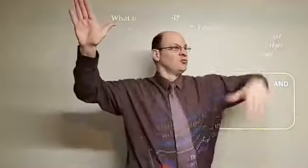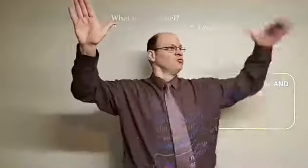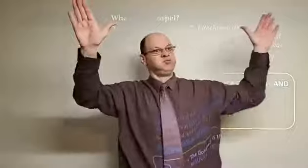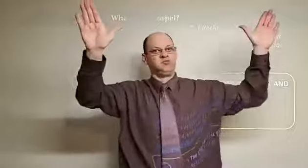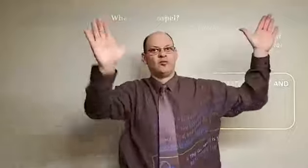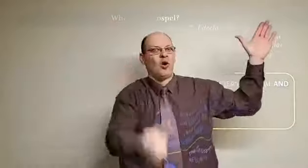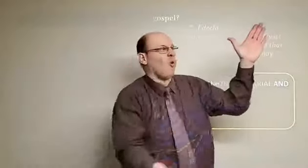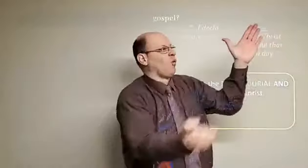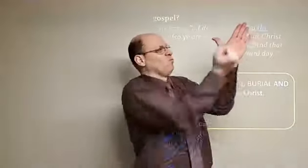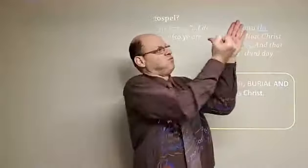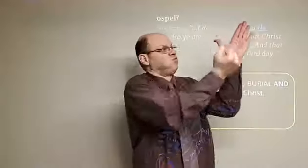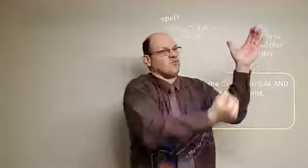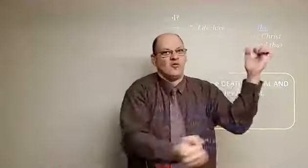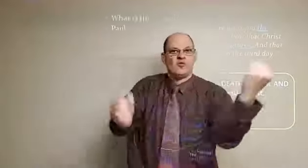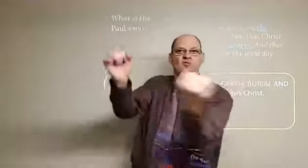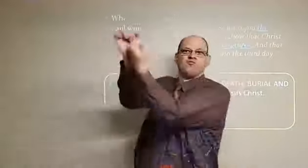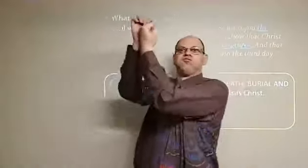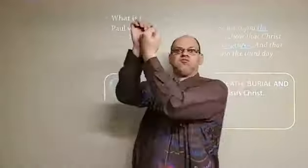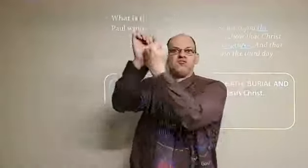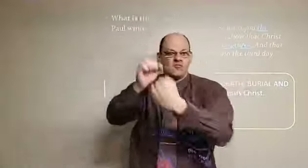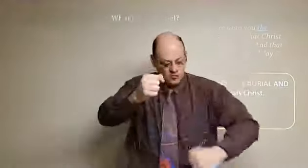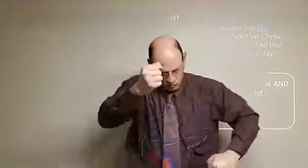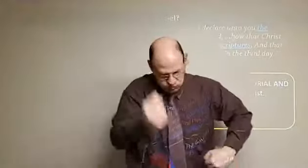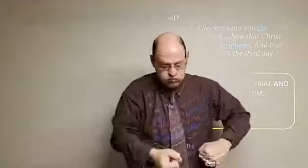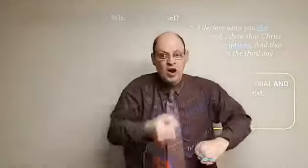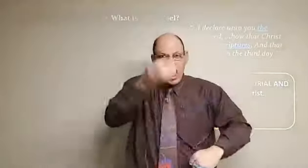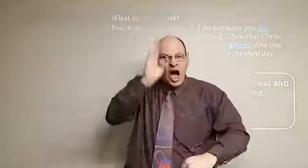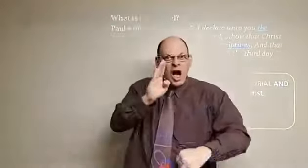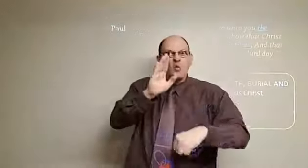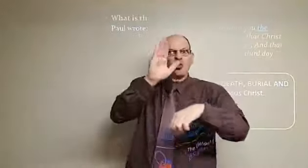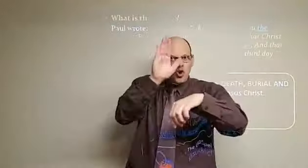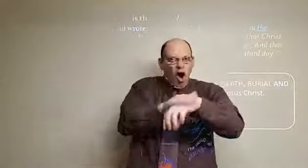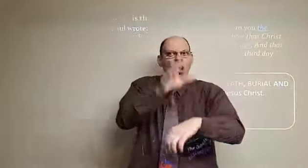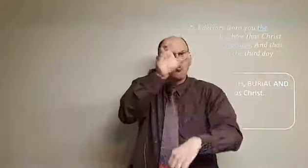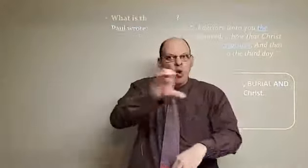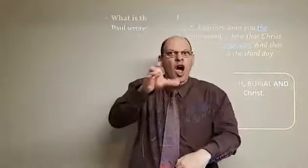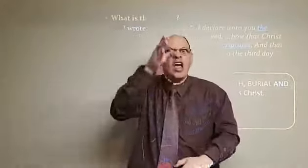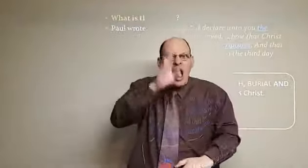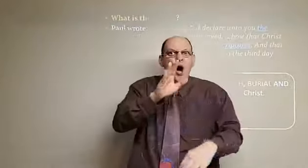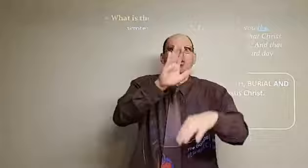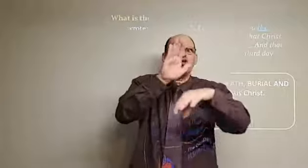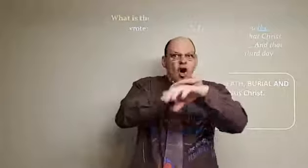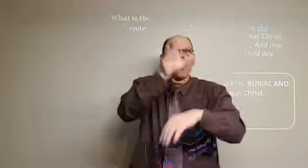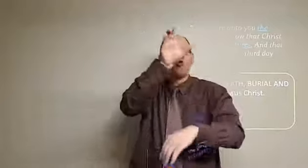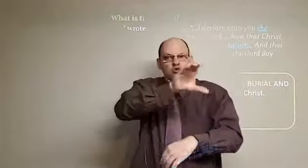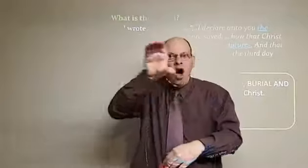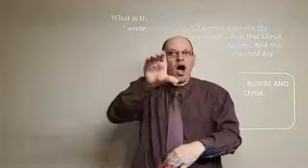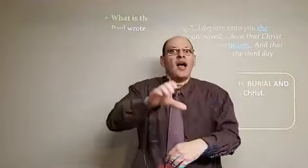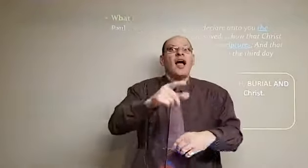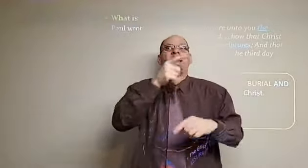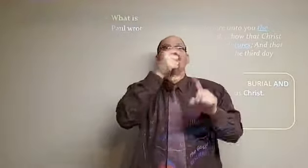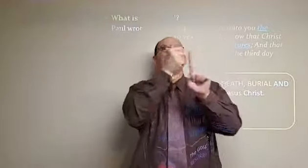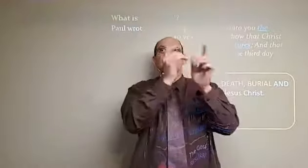he died upon the cross they nailed him to the cross God was on the